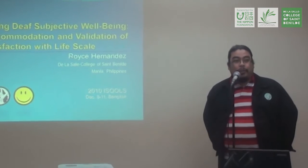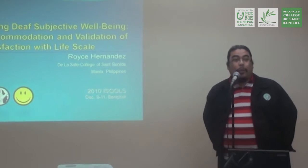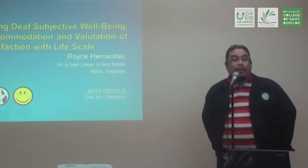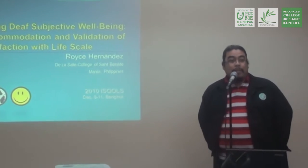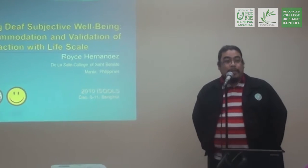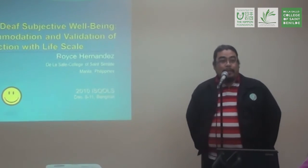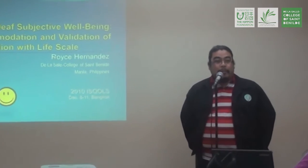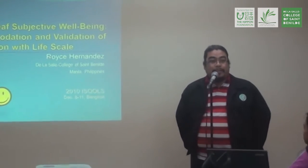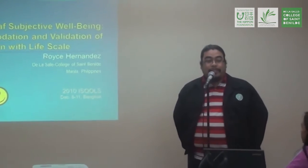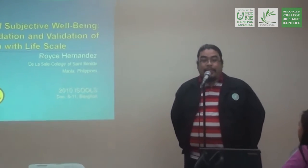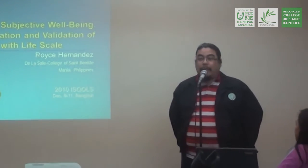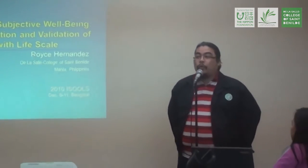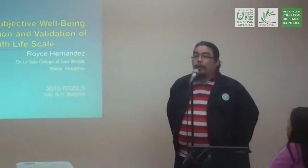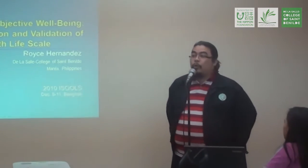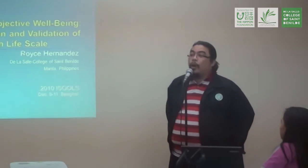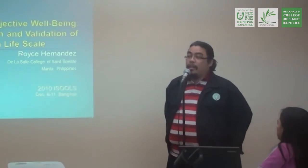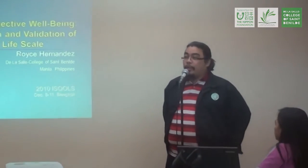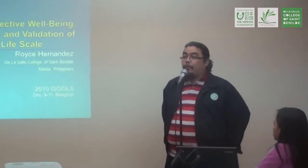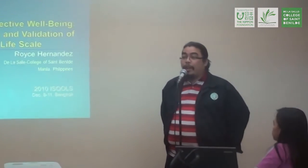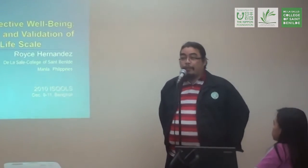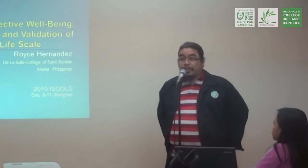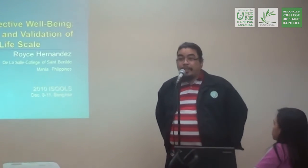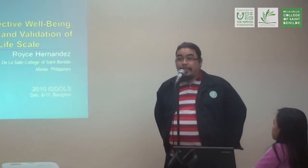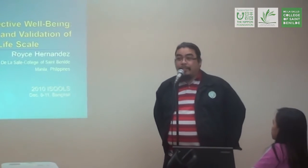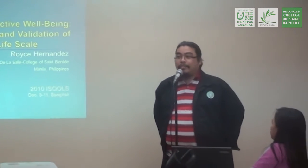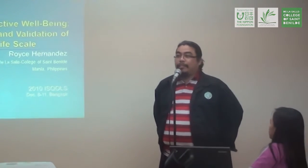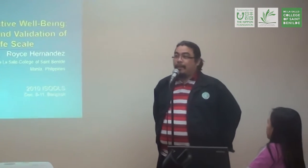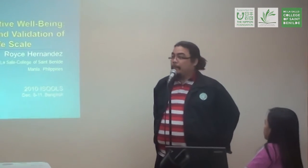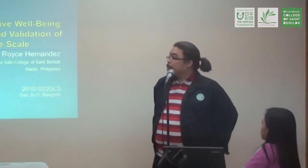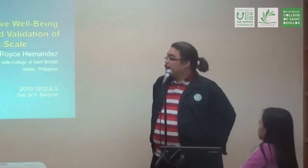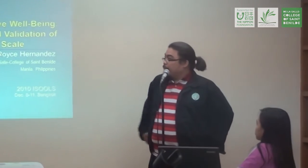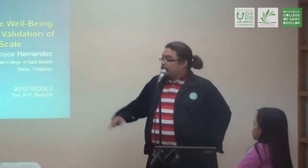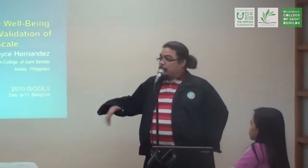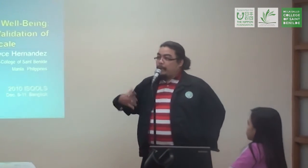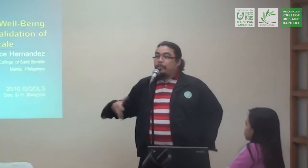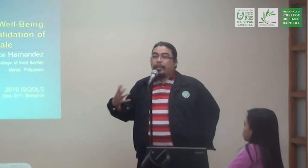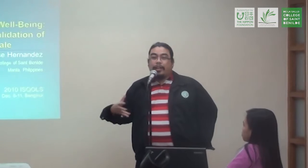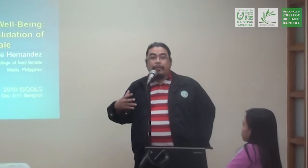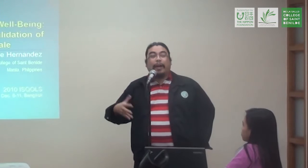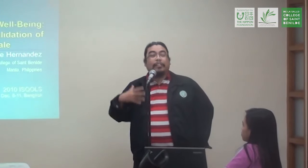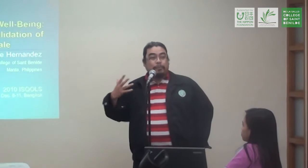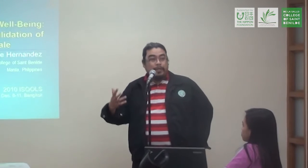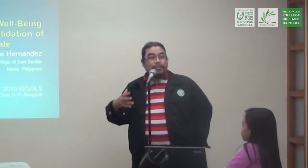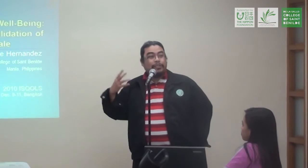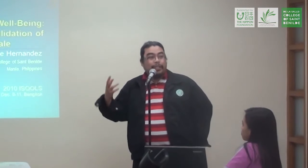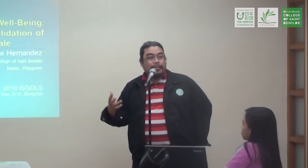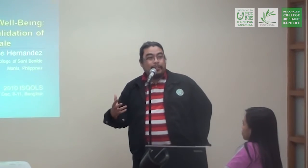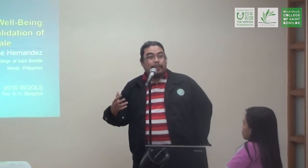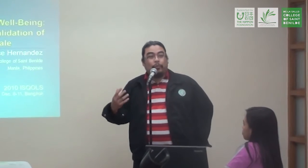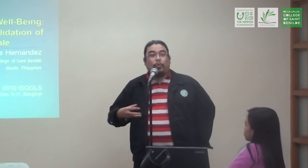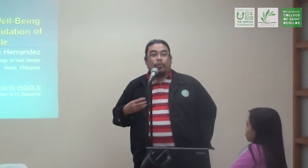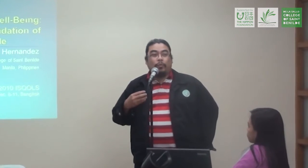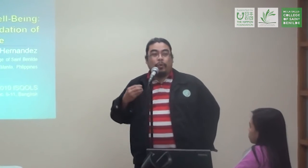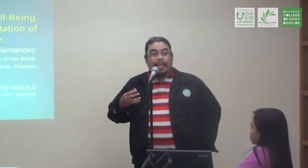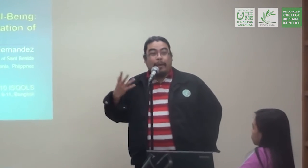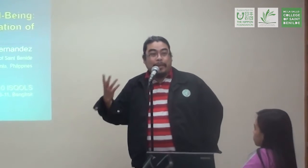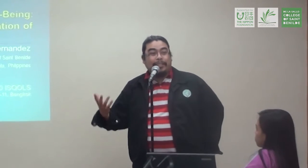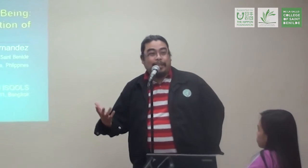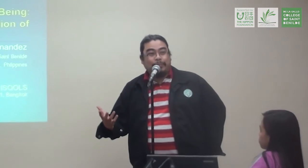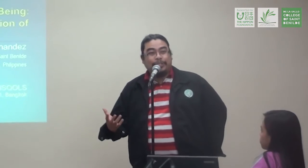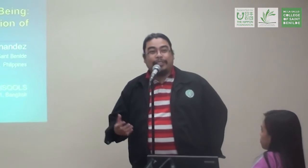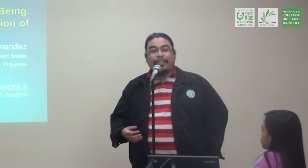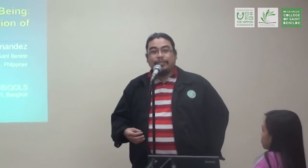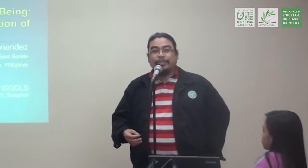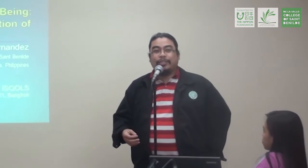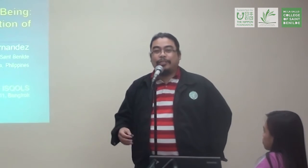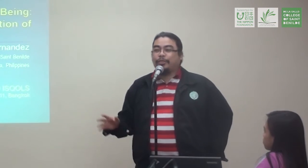conference on well-being, basically, for quality of life studies. Now, so I'll be sharing my experiences later on, what happened